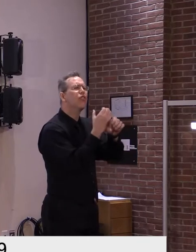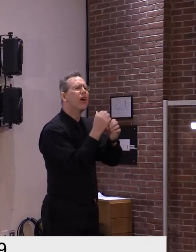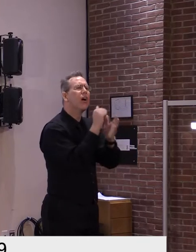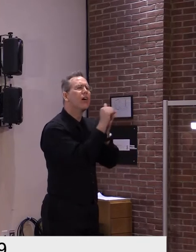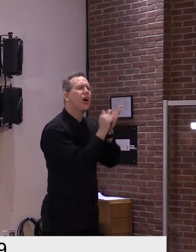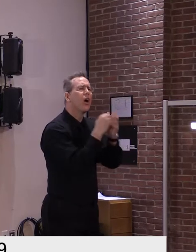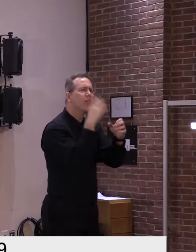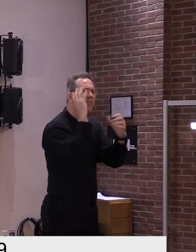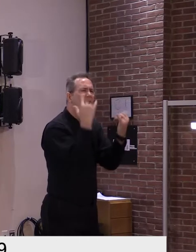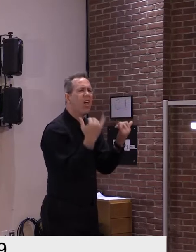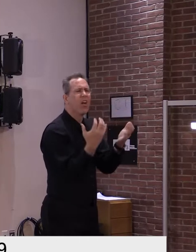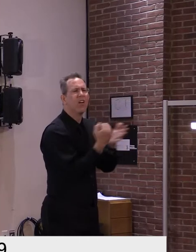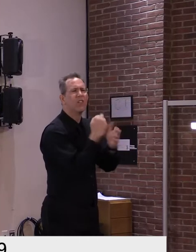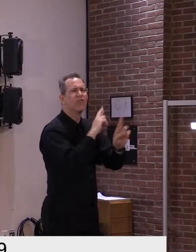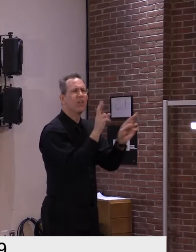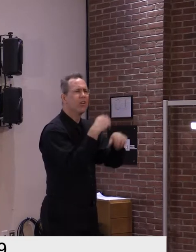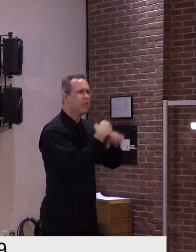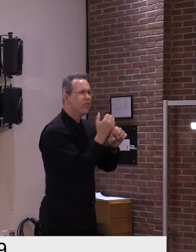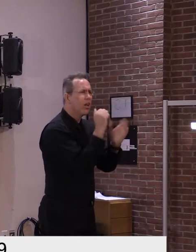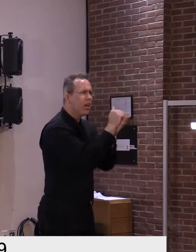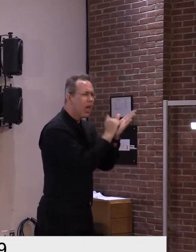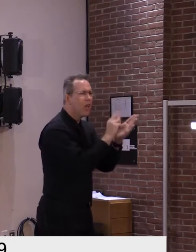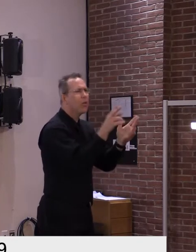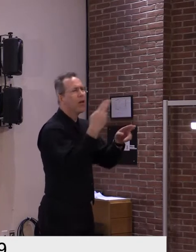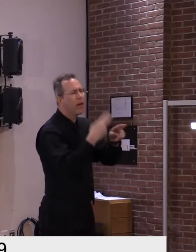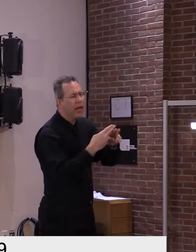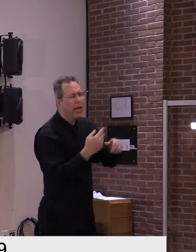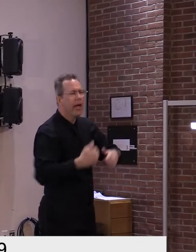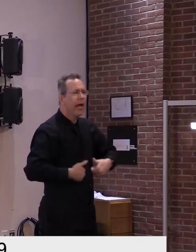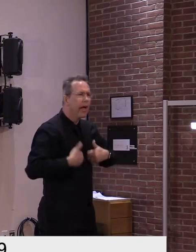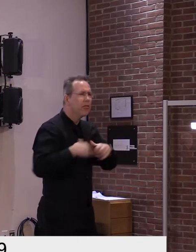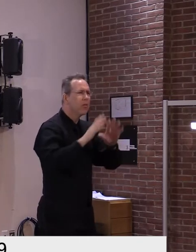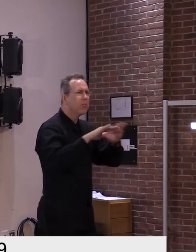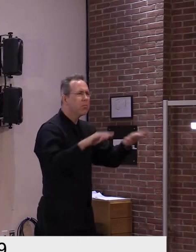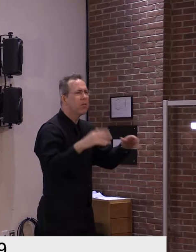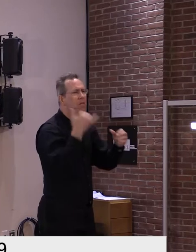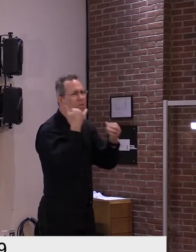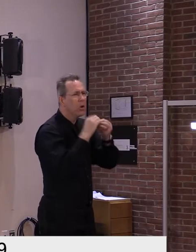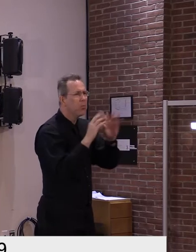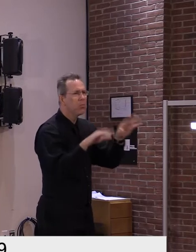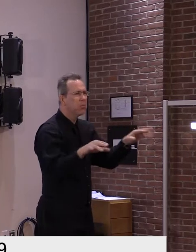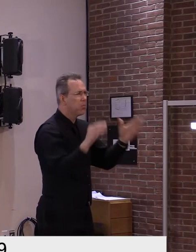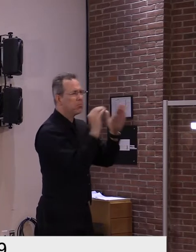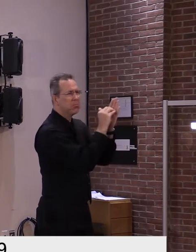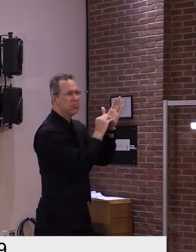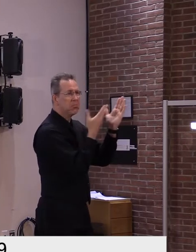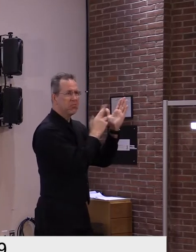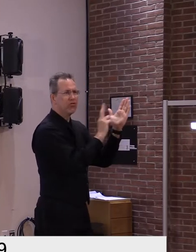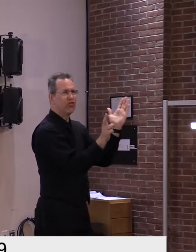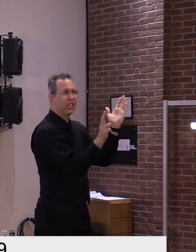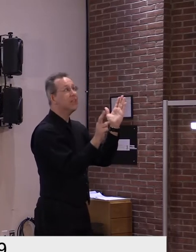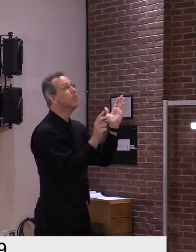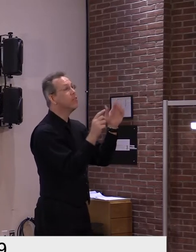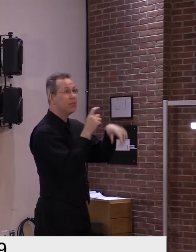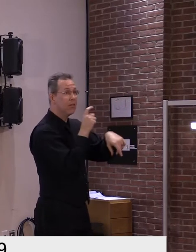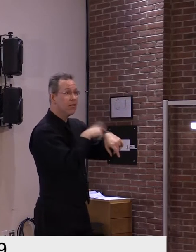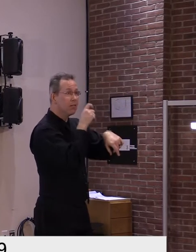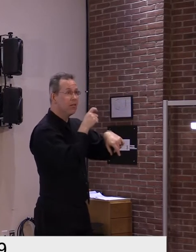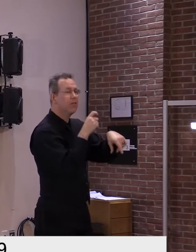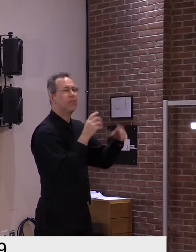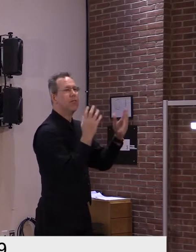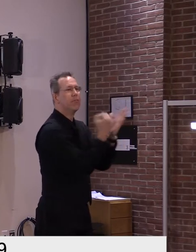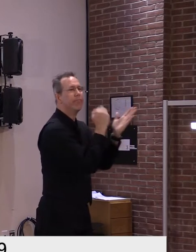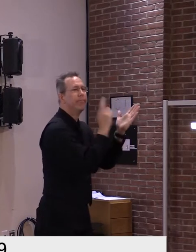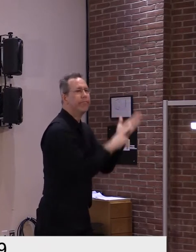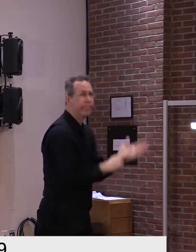that, that would be fine. Or you can wait until we set out the, you know, we call the sort